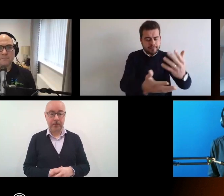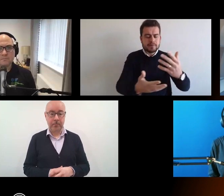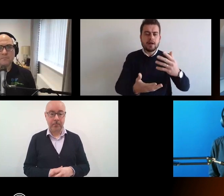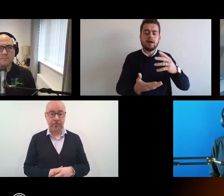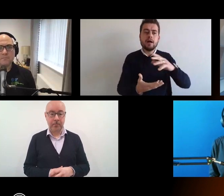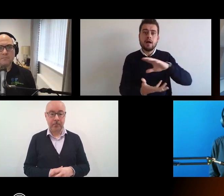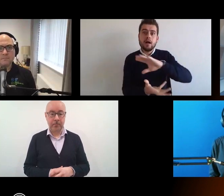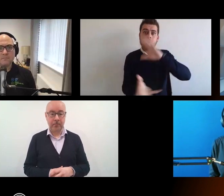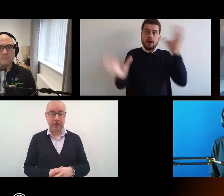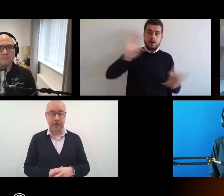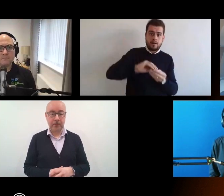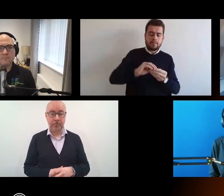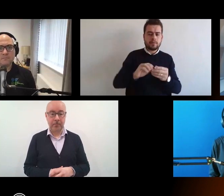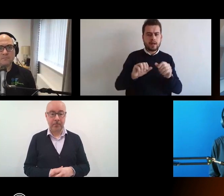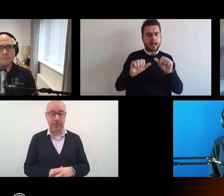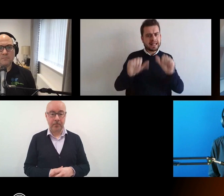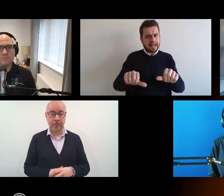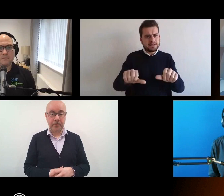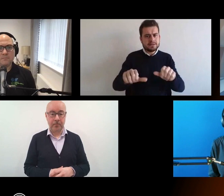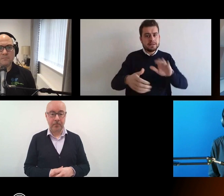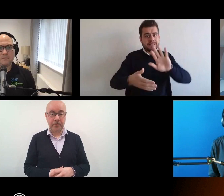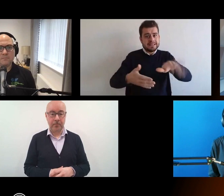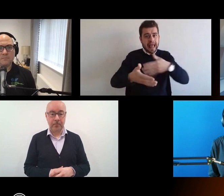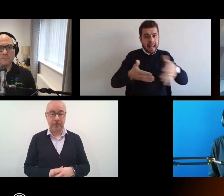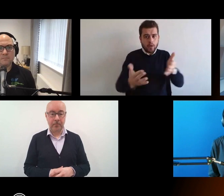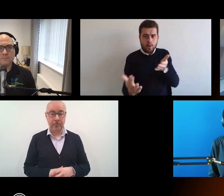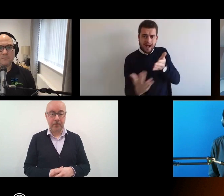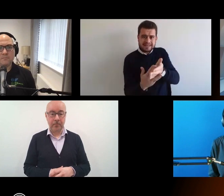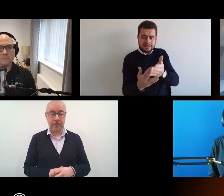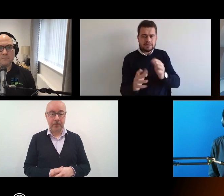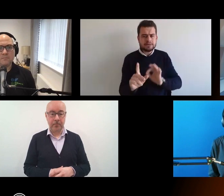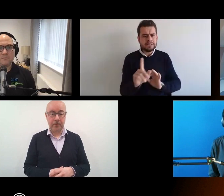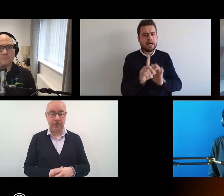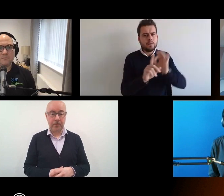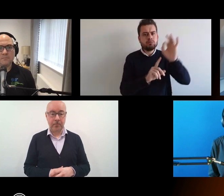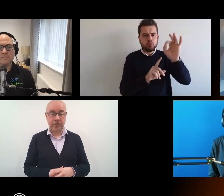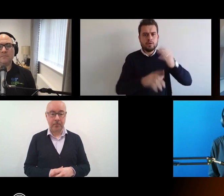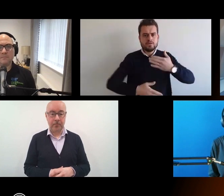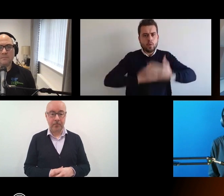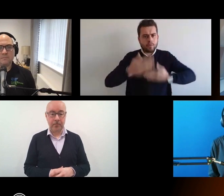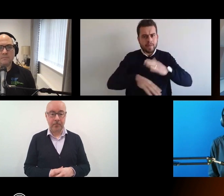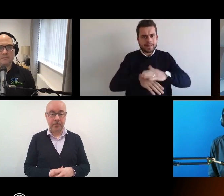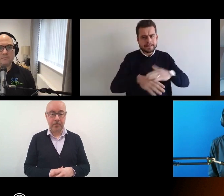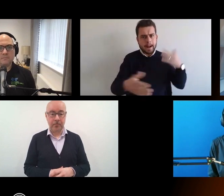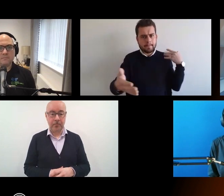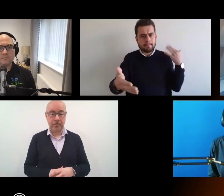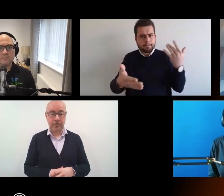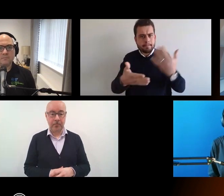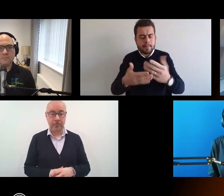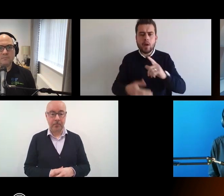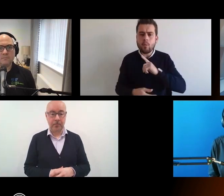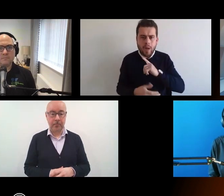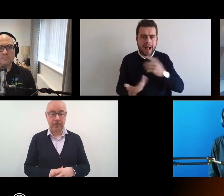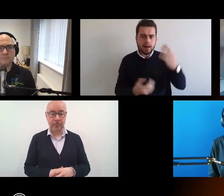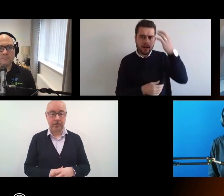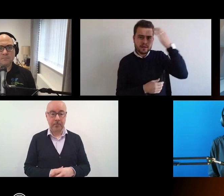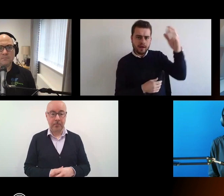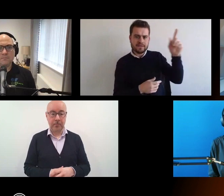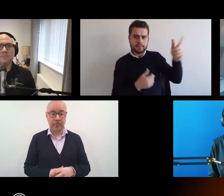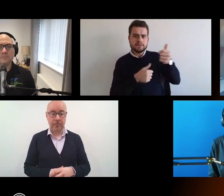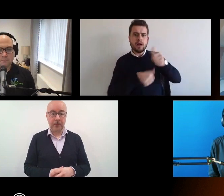language. And there's been a slow evolution and change since then. So I think in summary, access and sign language really